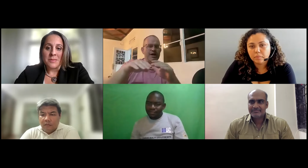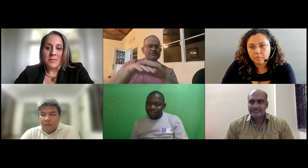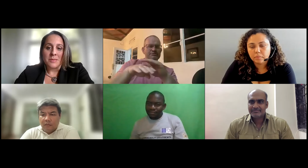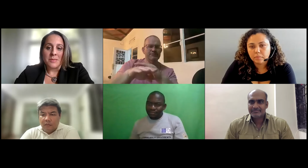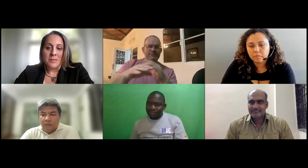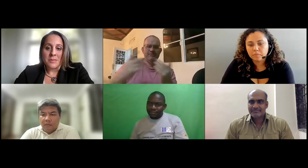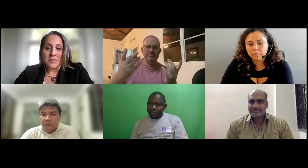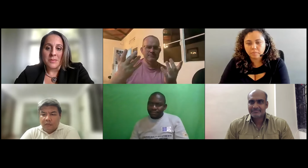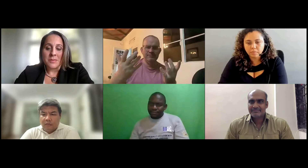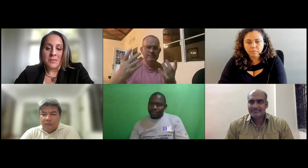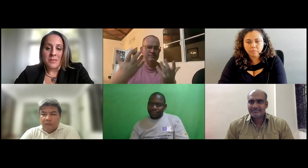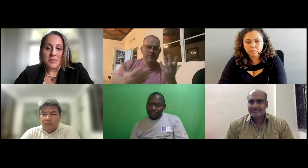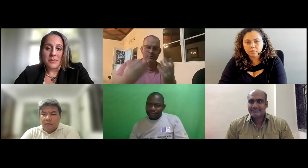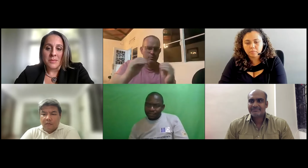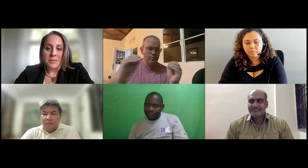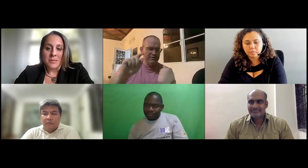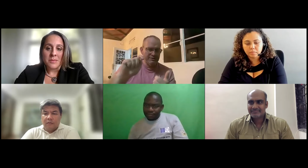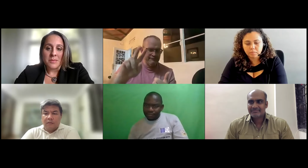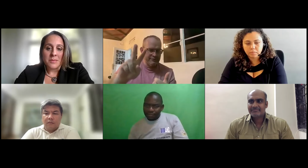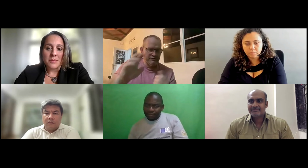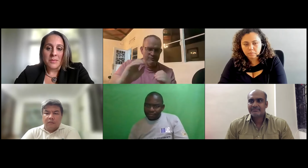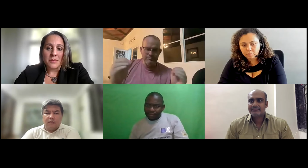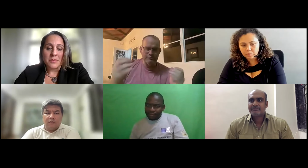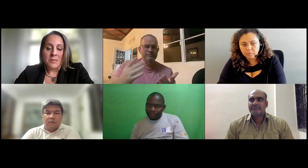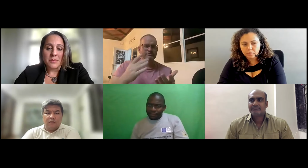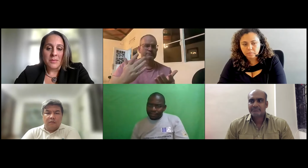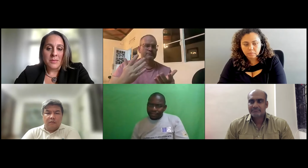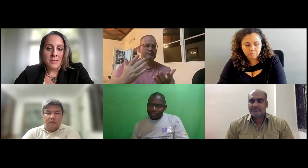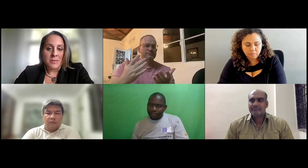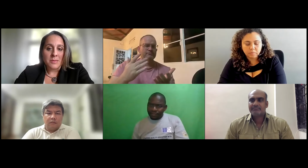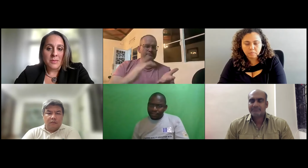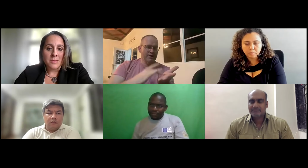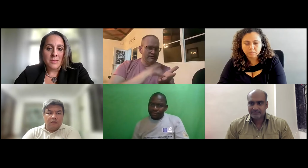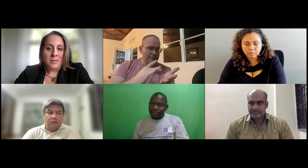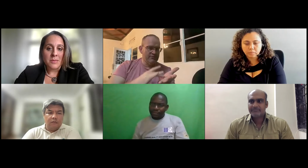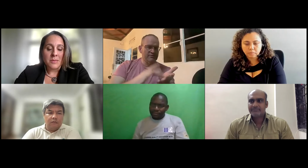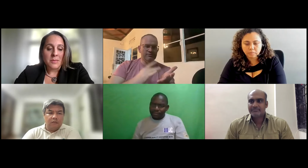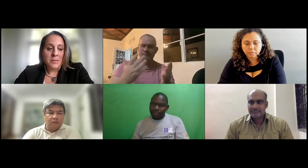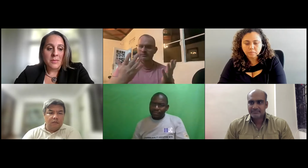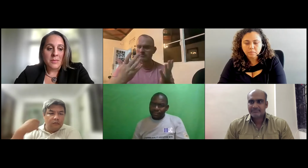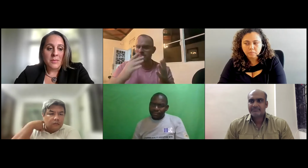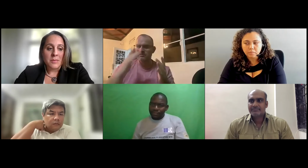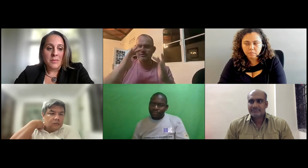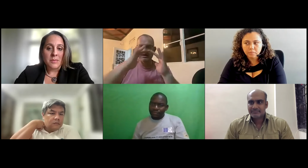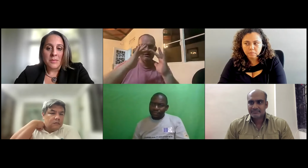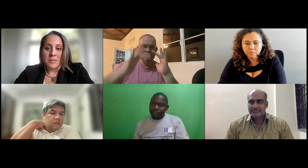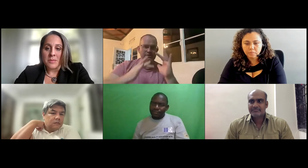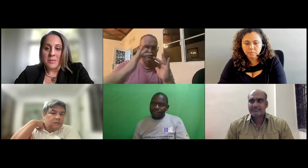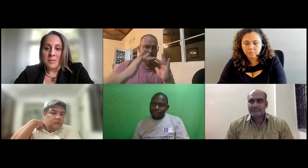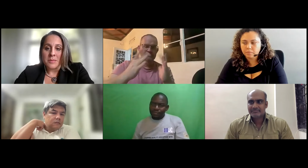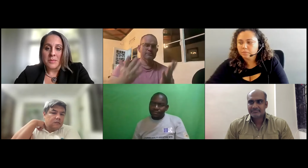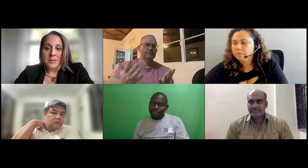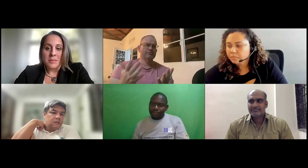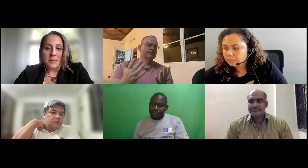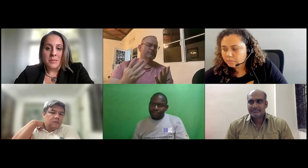resources, but we do know that there are many people out in more rural areas or places that don't have that technology accessible to them. They may not have